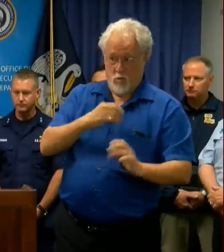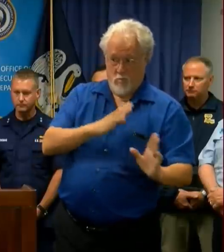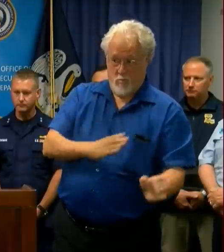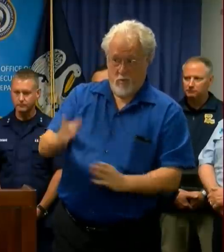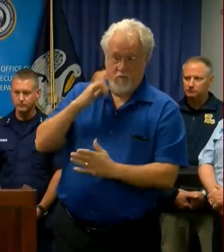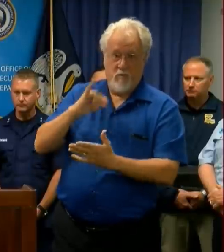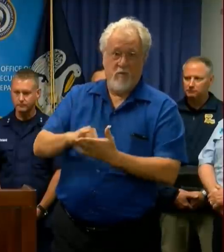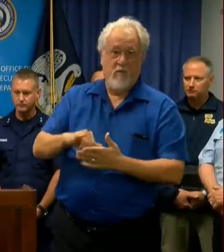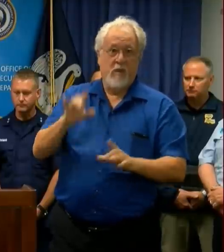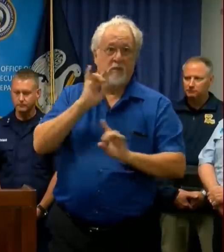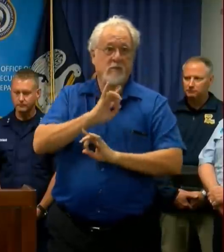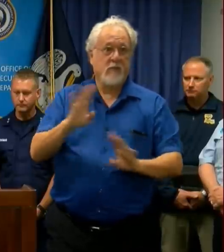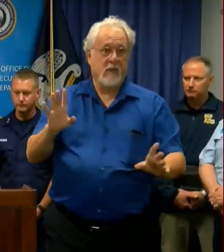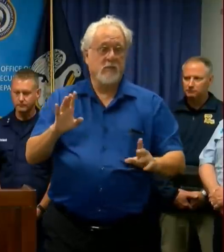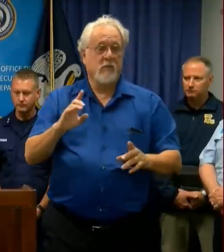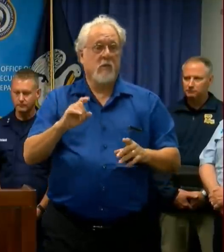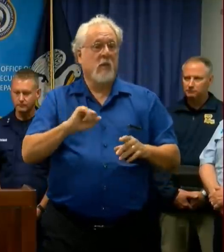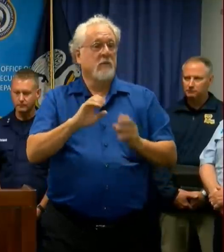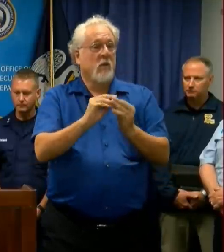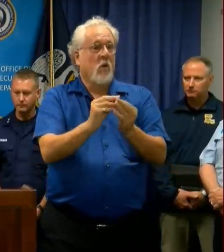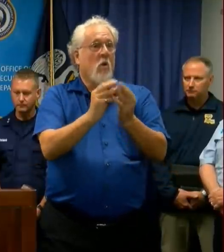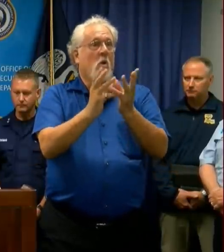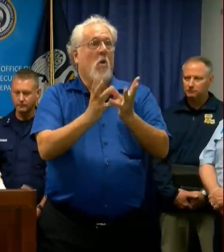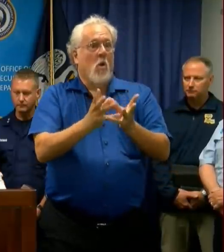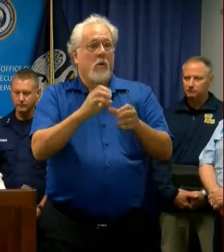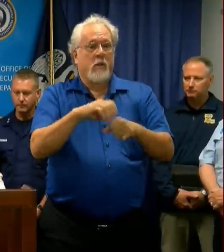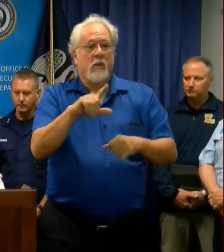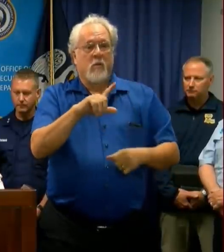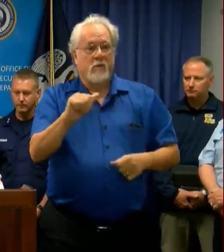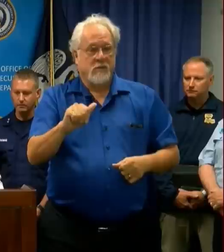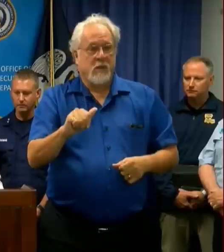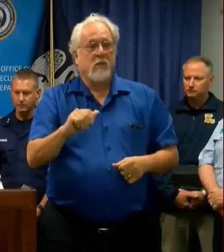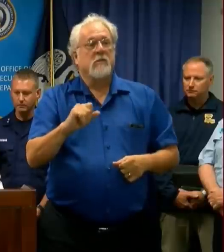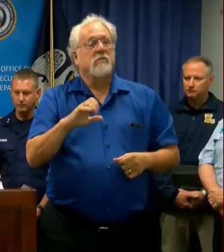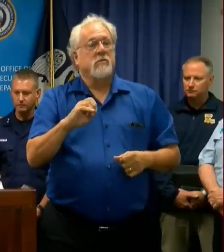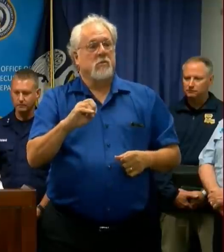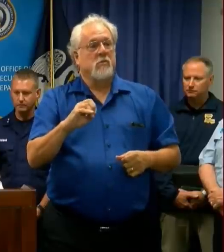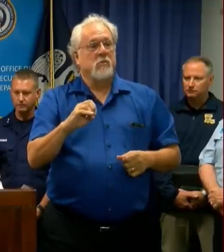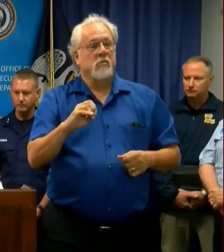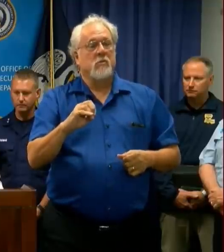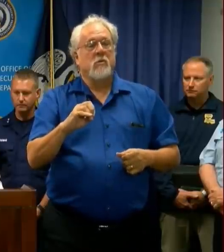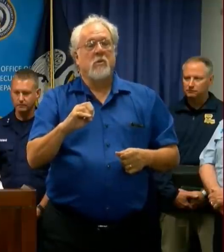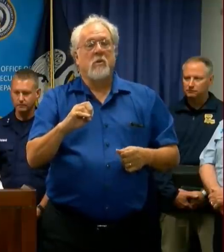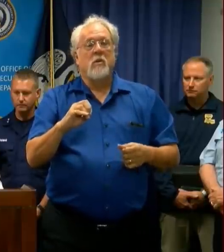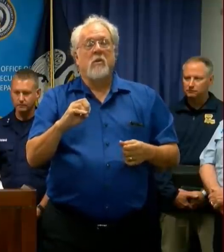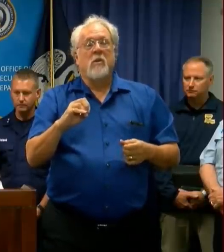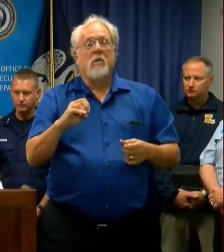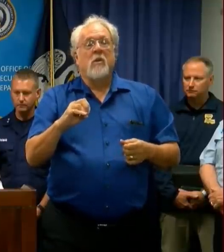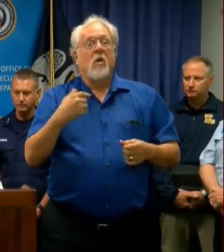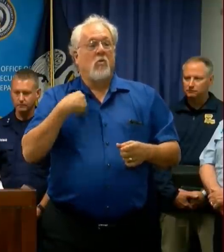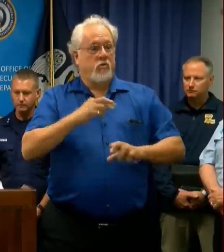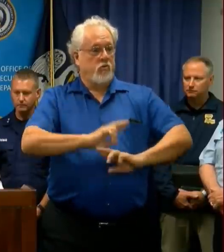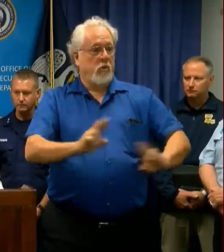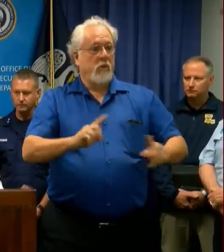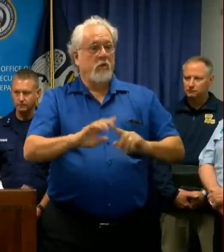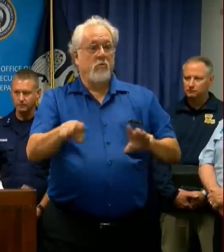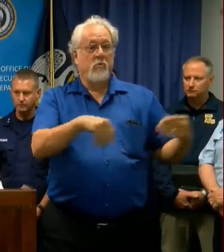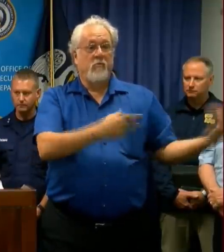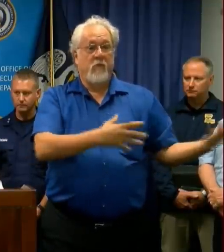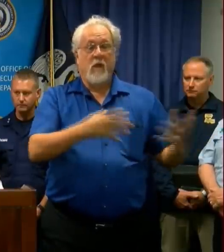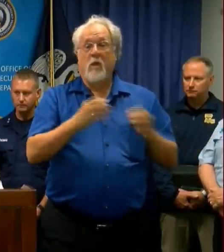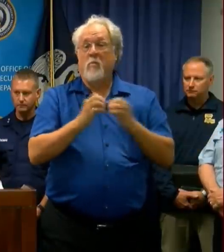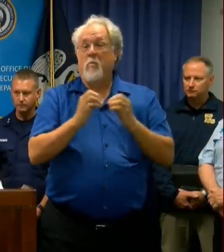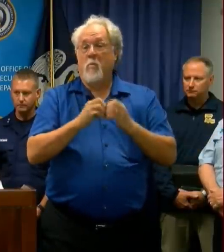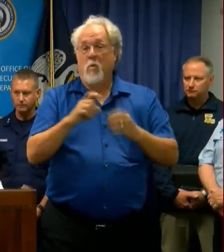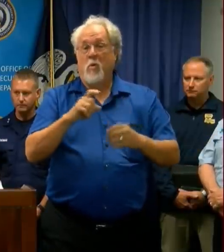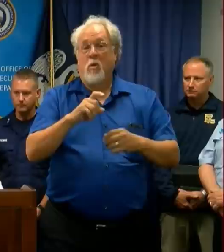this disaster as it unfolds in Louisiana and that we're able to take care of the folks here. And so we stand ready to provide additional